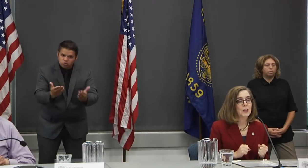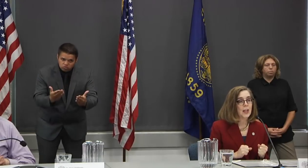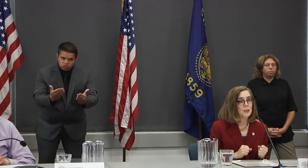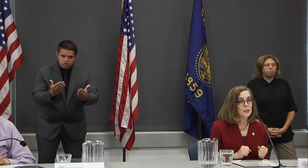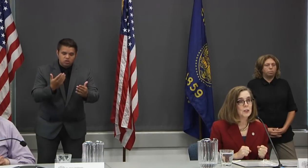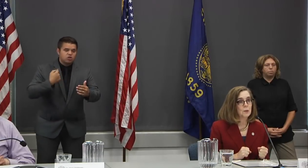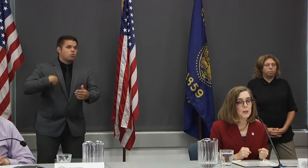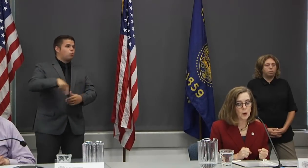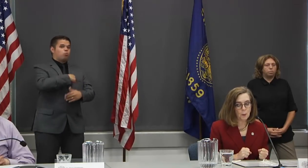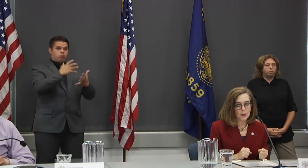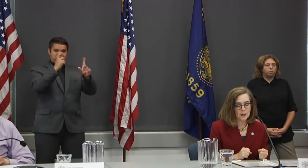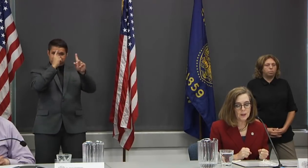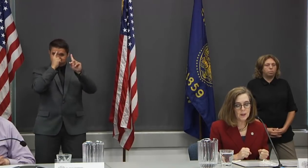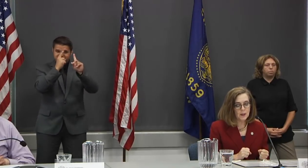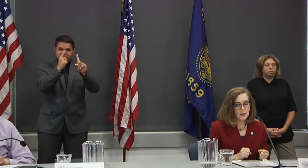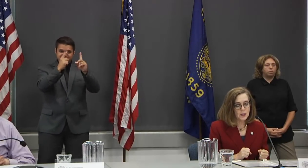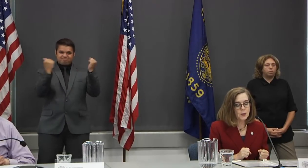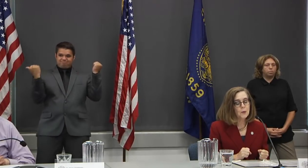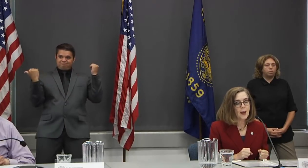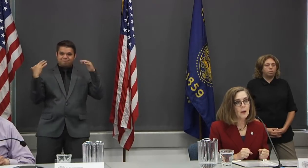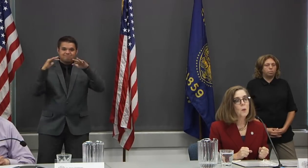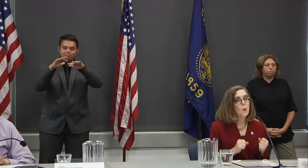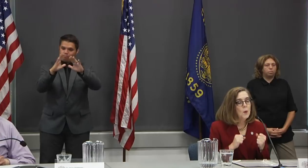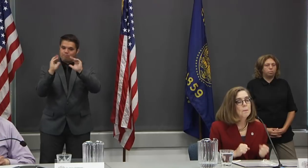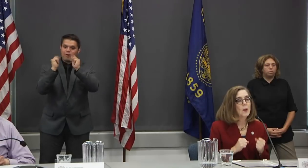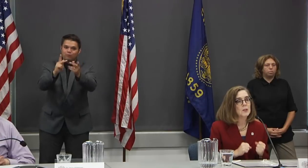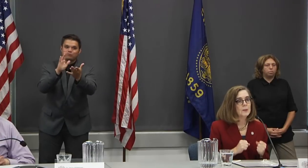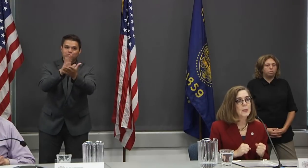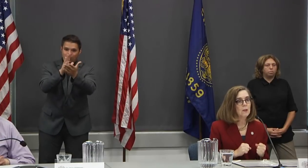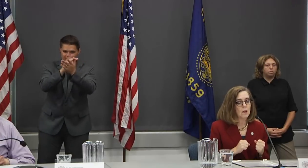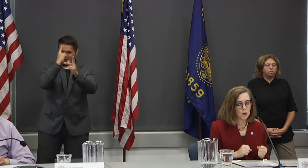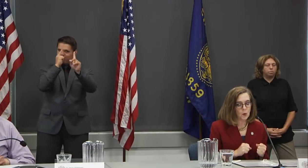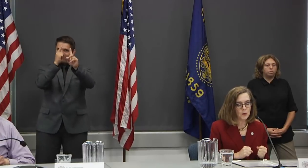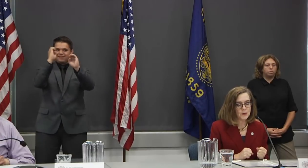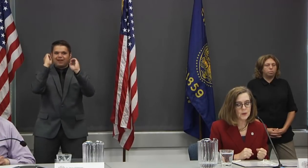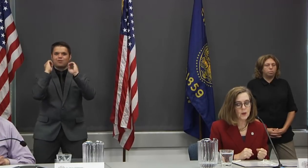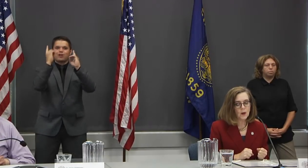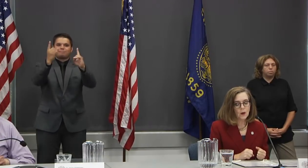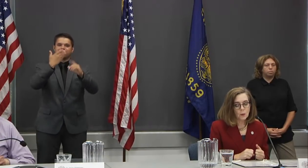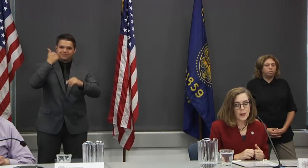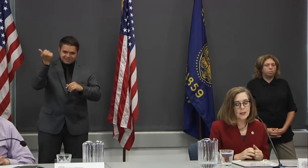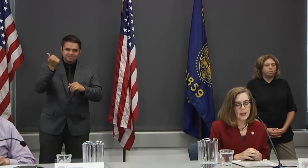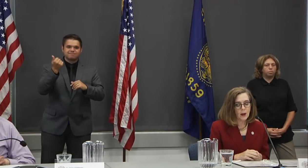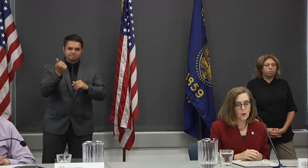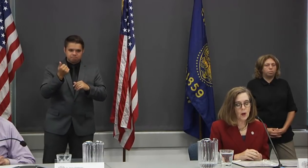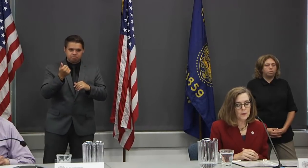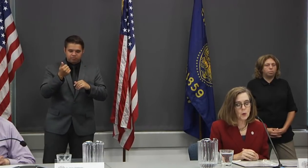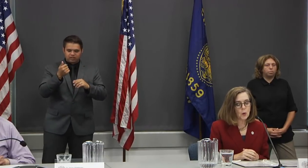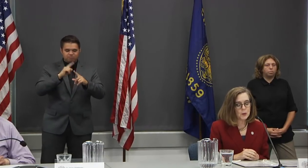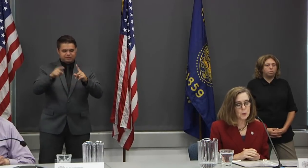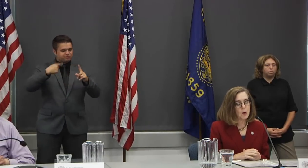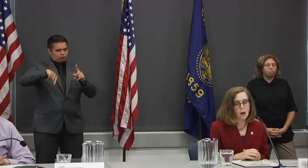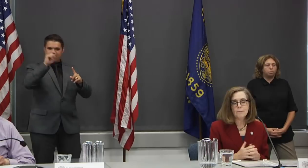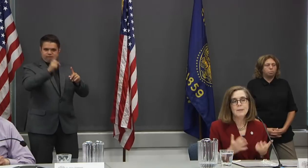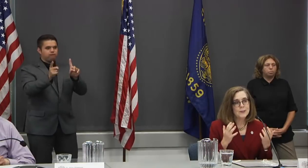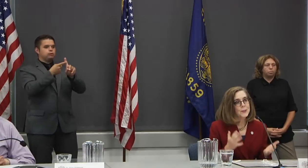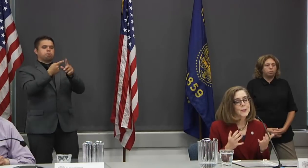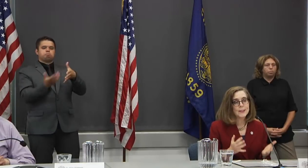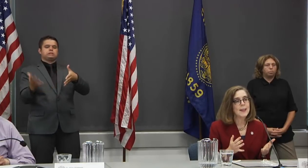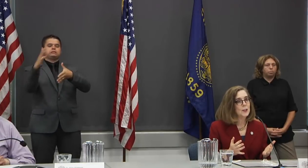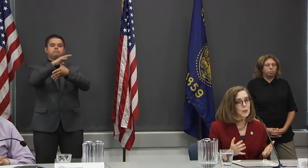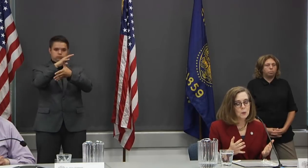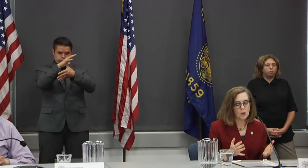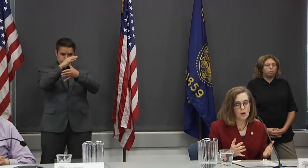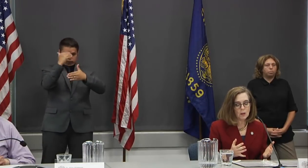in-person education to reopen. To do that, we must meet our goals. Right now, on the course we're on, it's